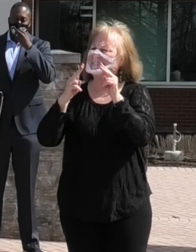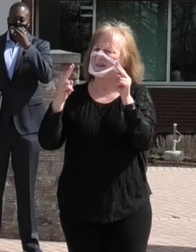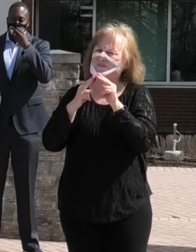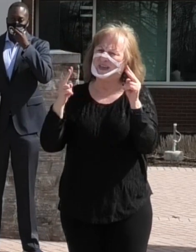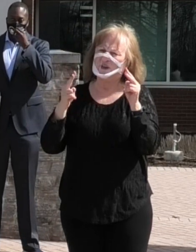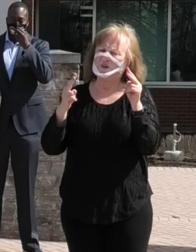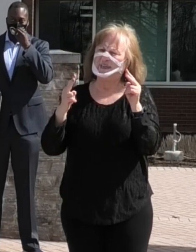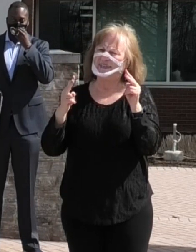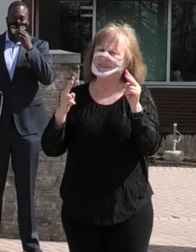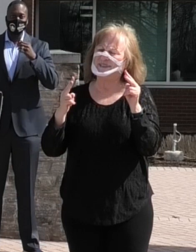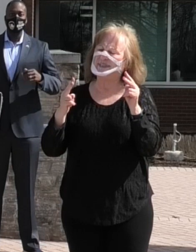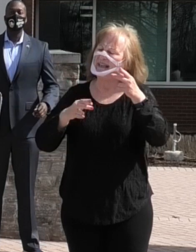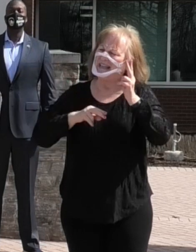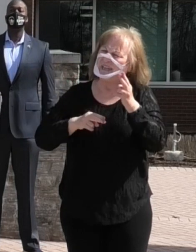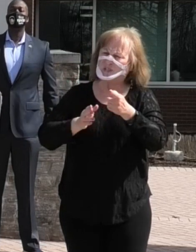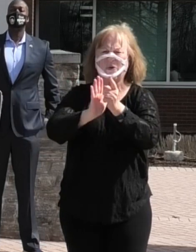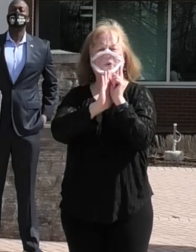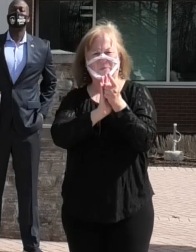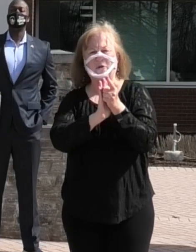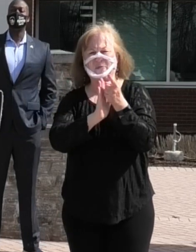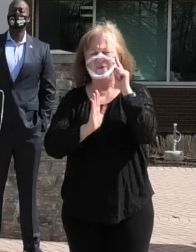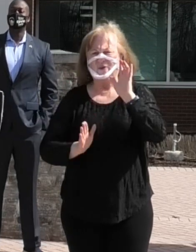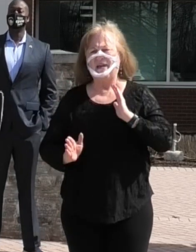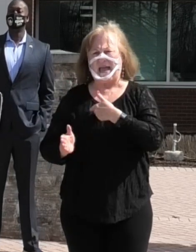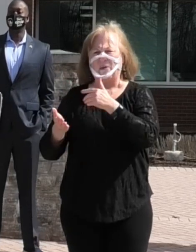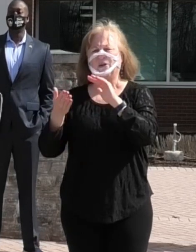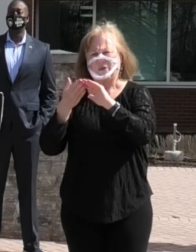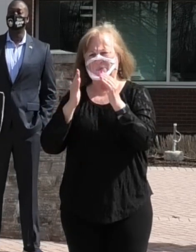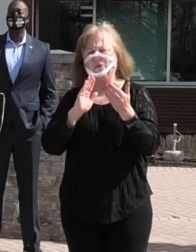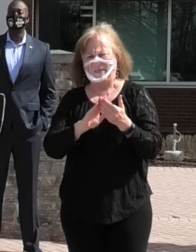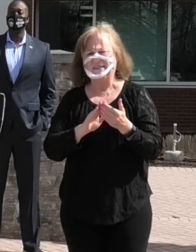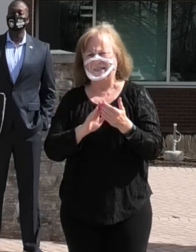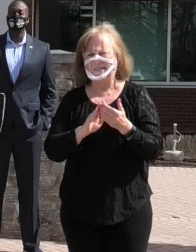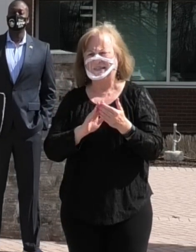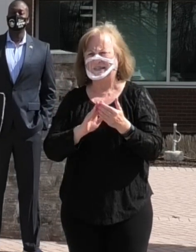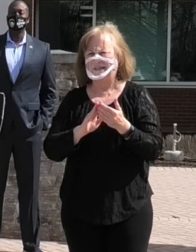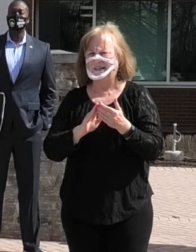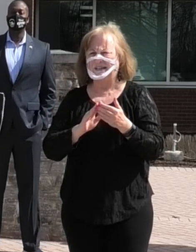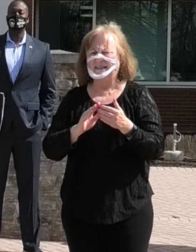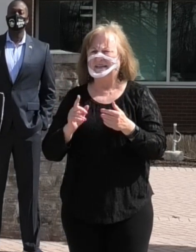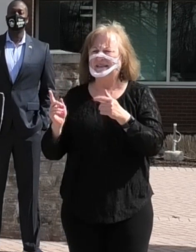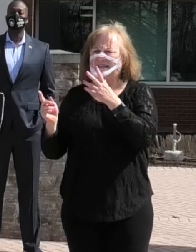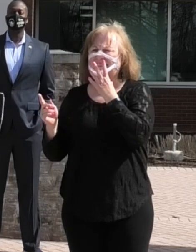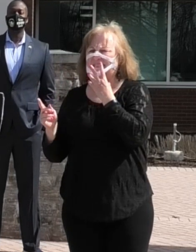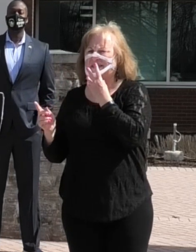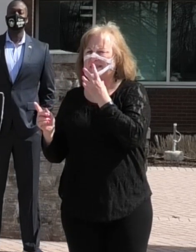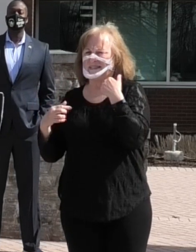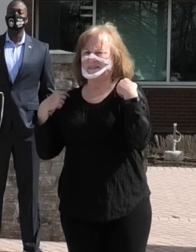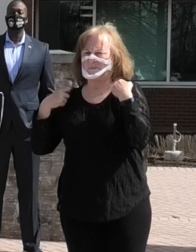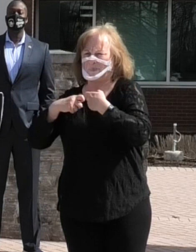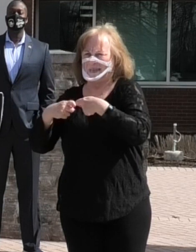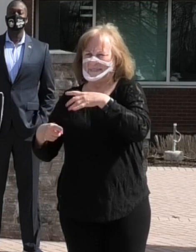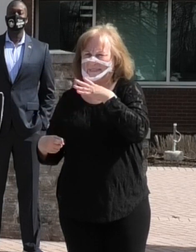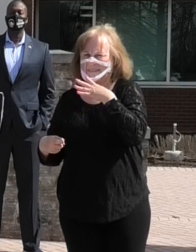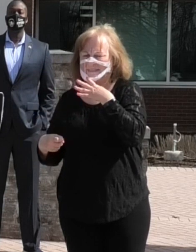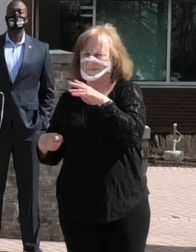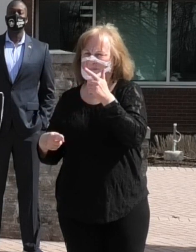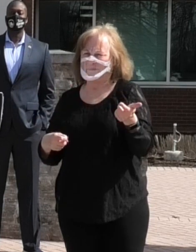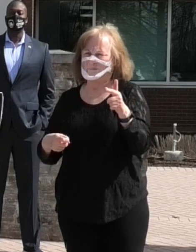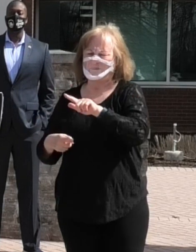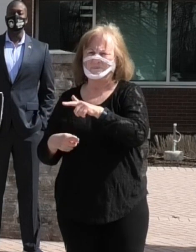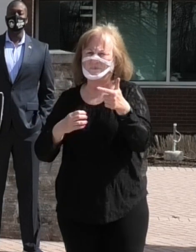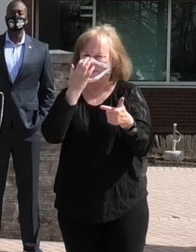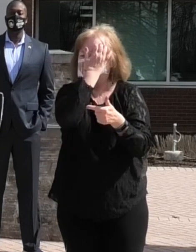very, very historical moment for our communities. Es un momento histórico